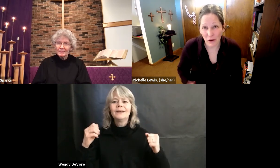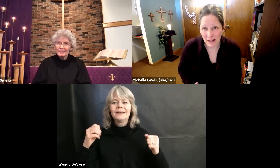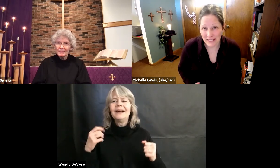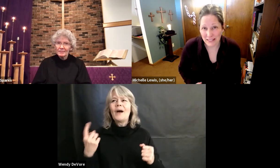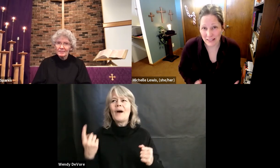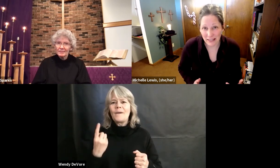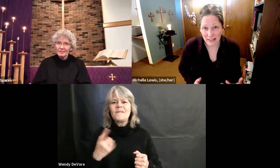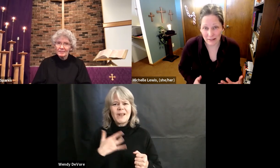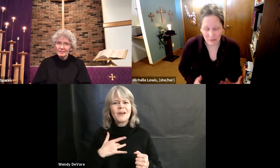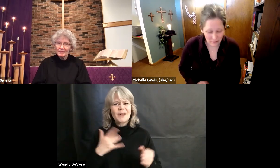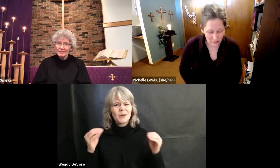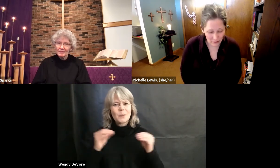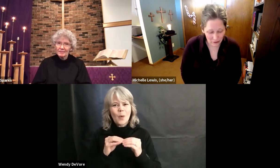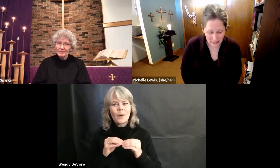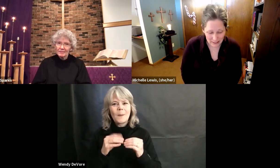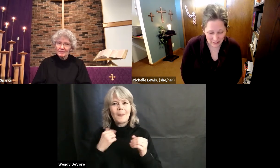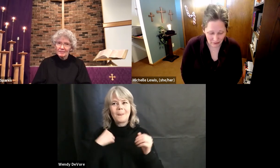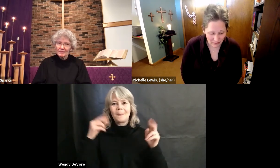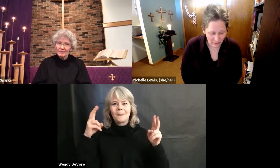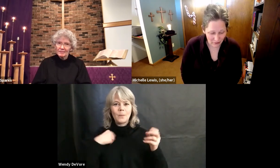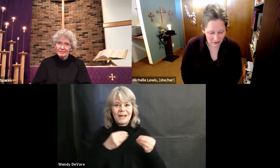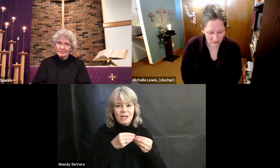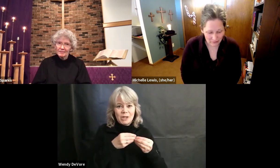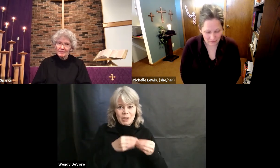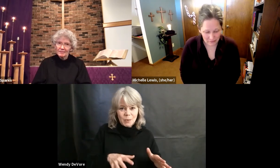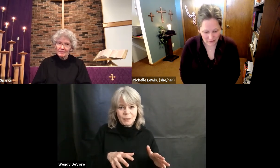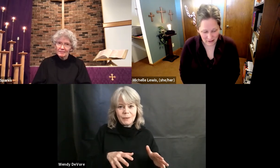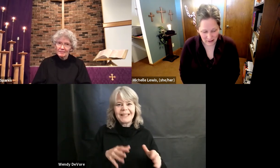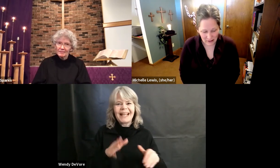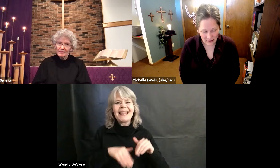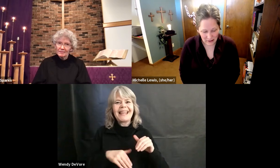have lost than the good things that we found.